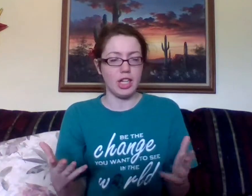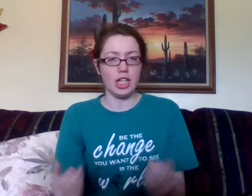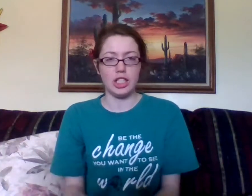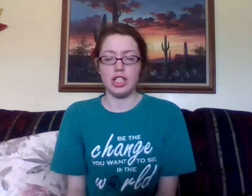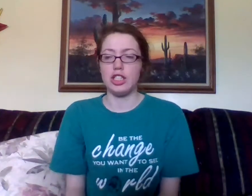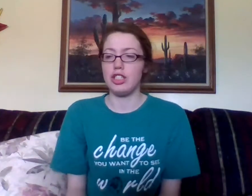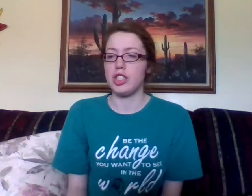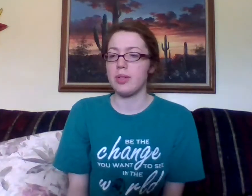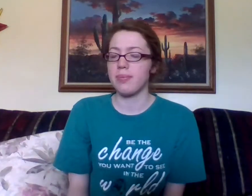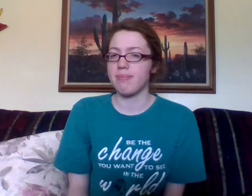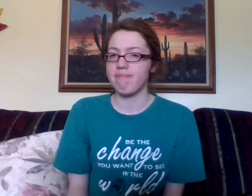expectations